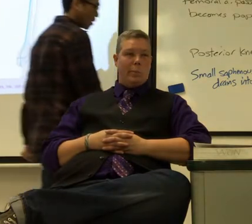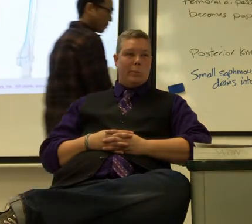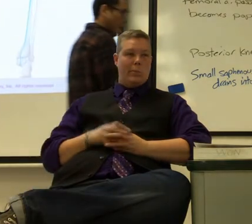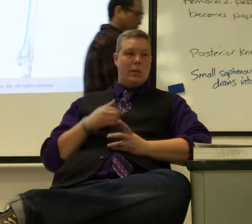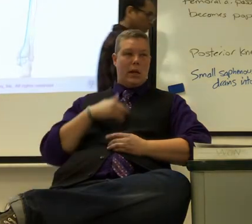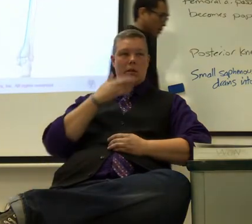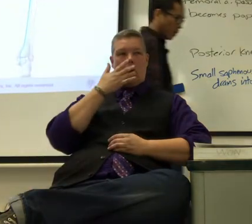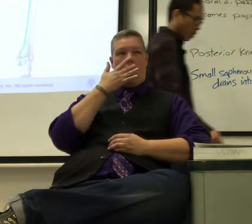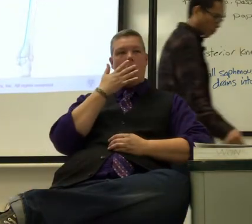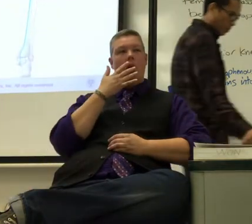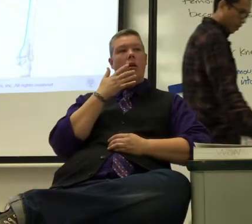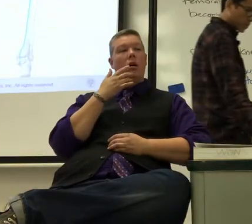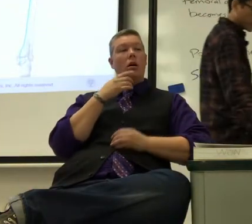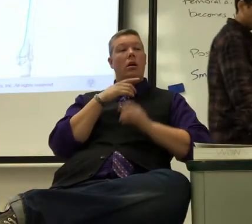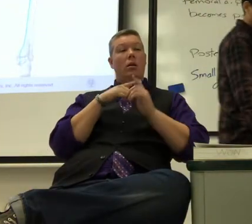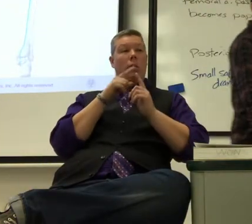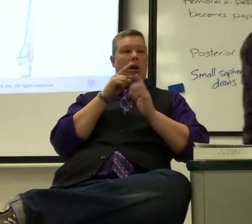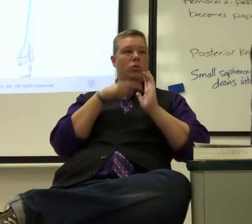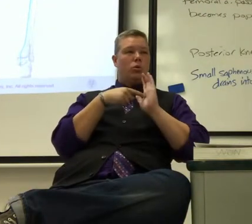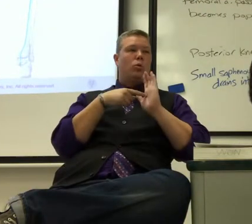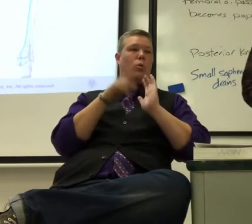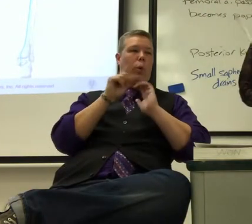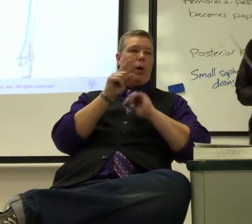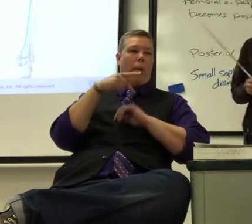where the popliteal artery branches.